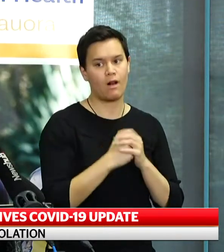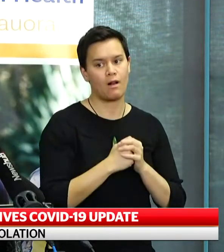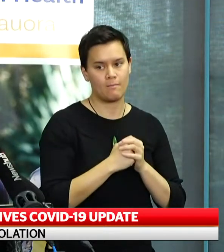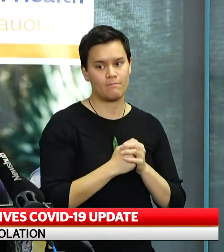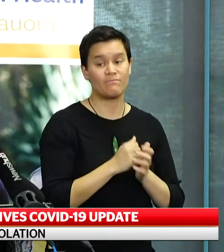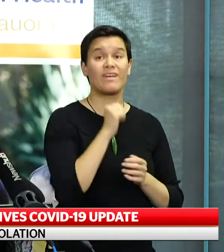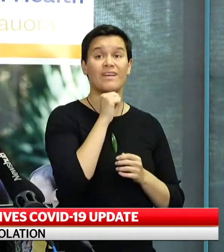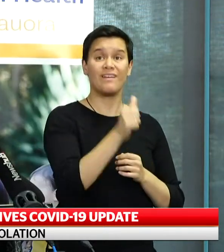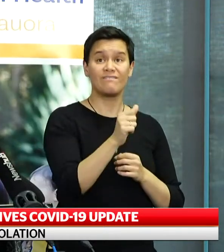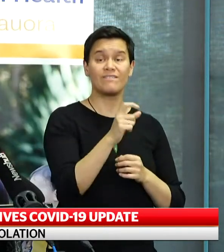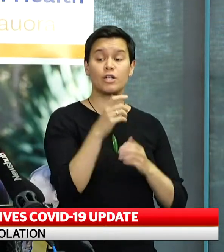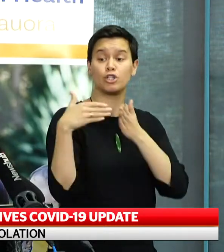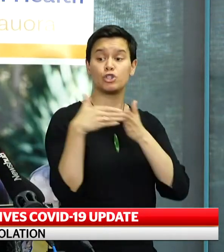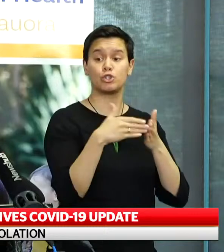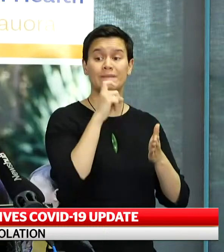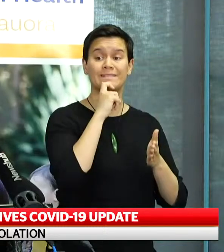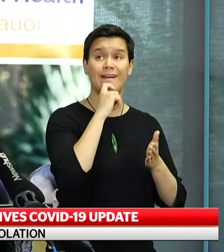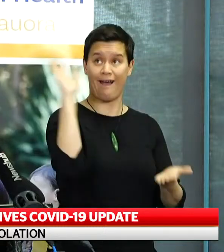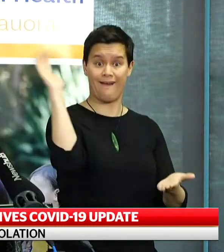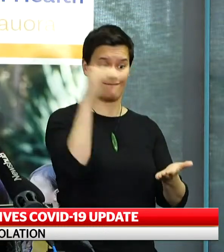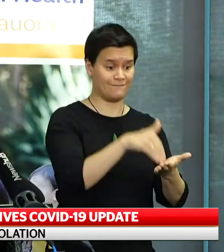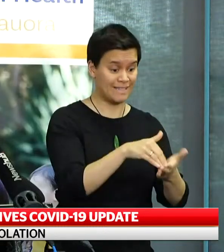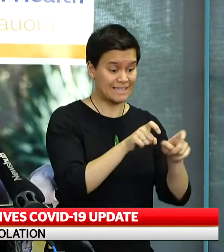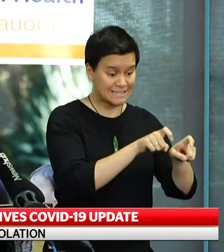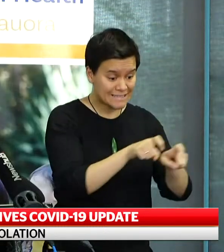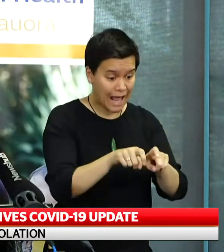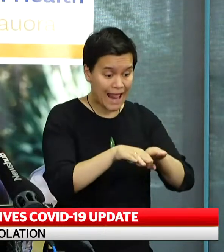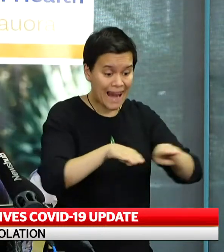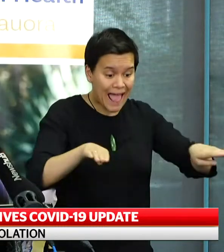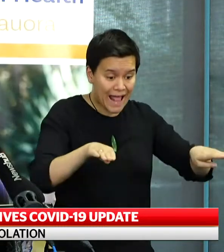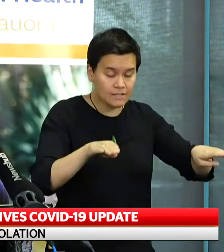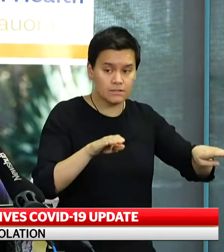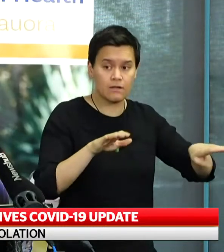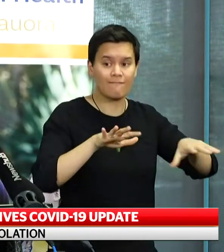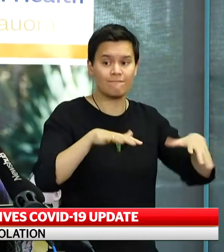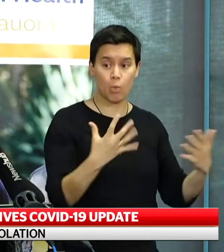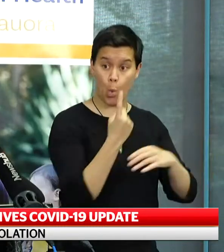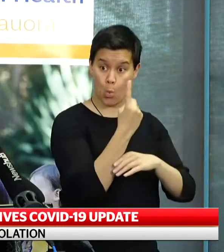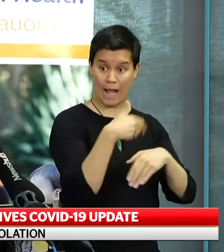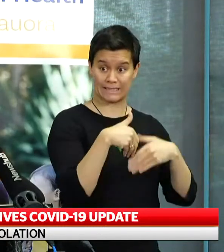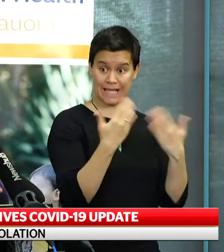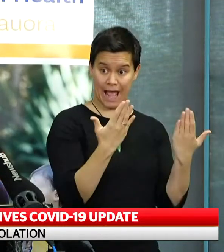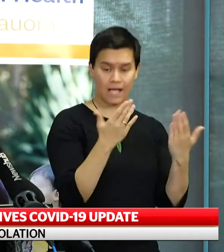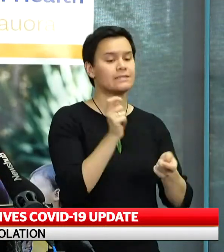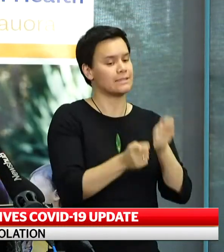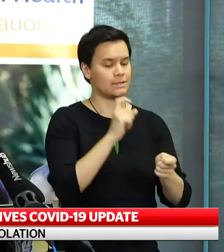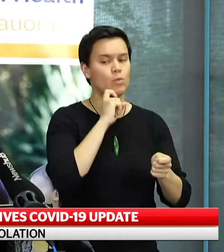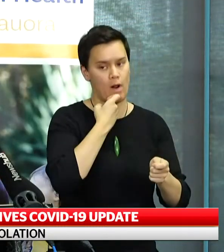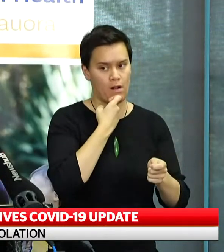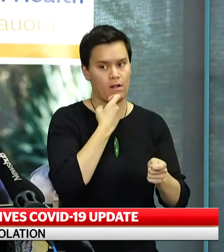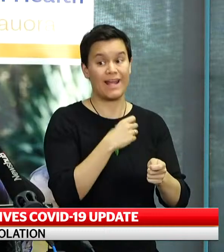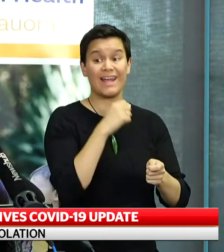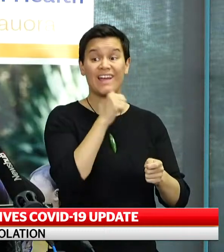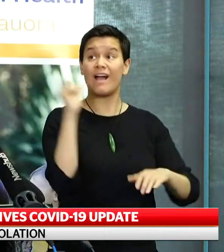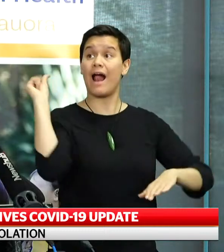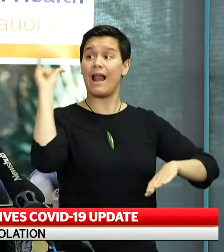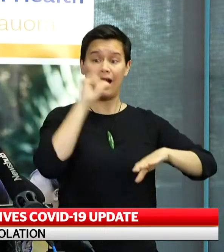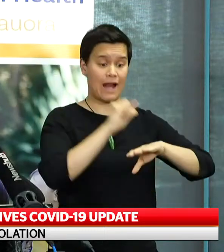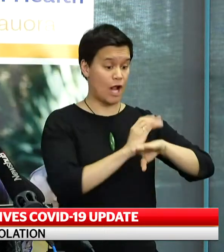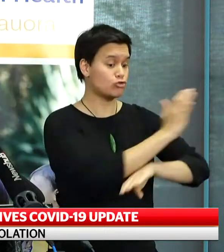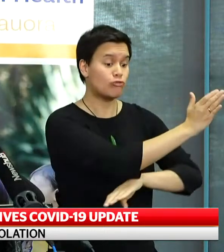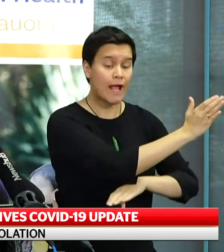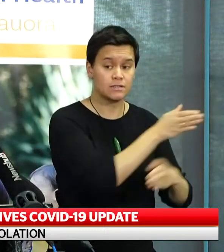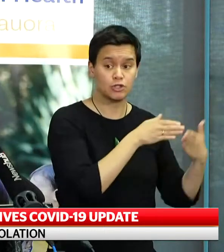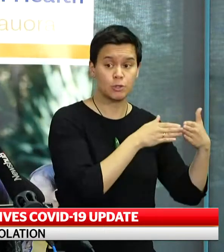more than 24 hours, we will test them before they join the vessel. It's really only just in the last few